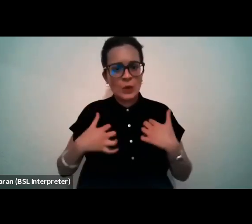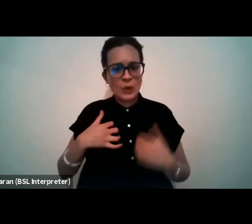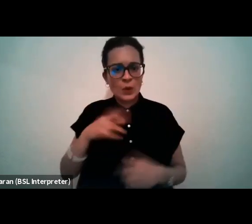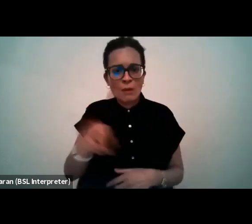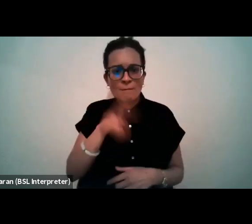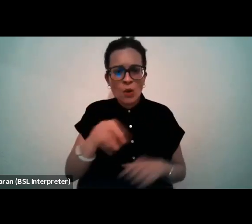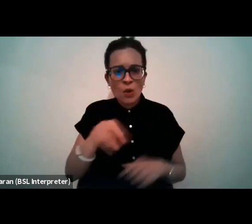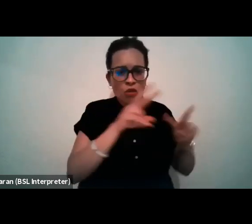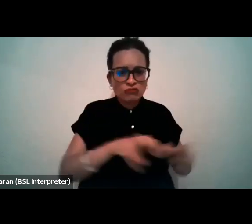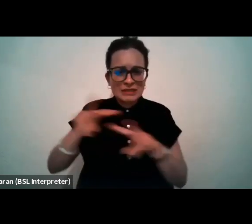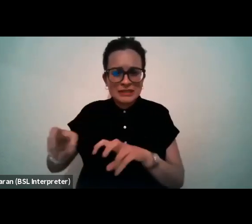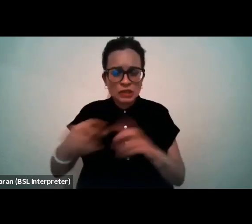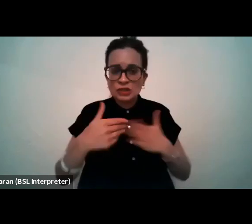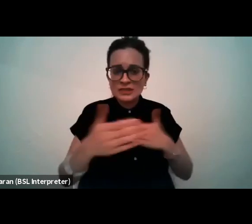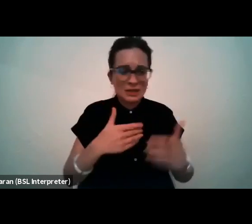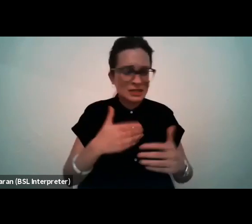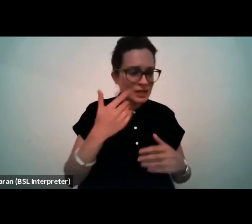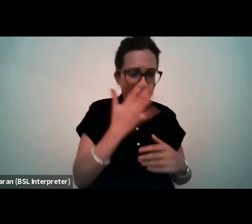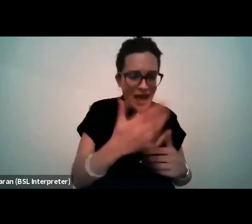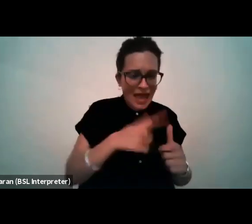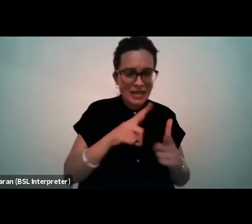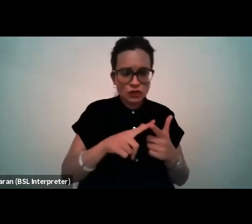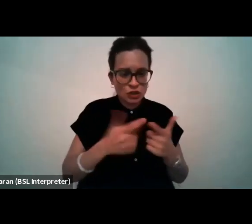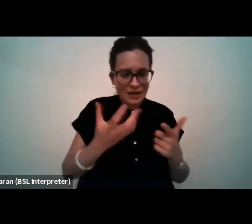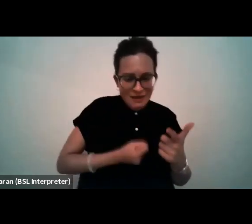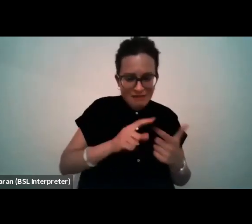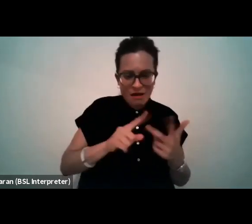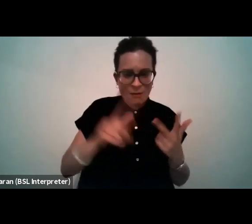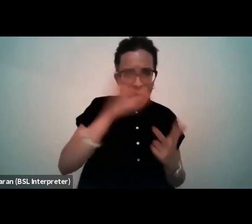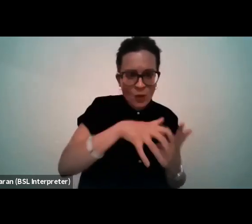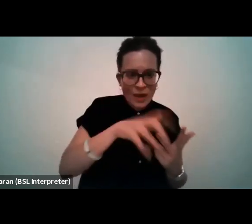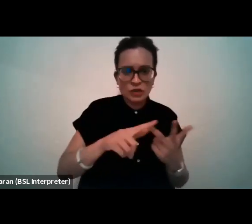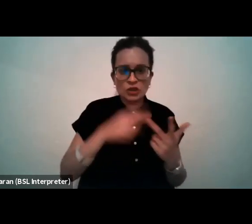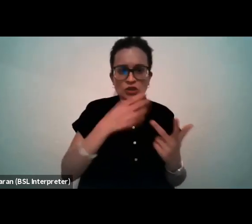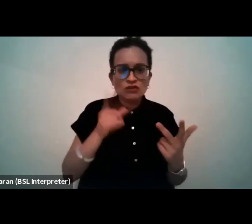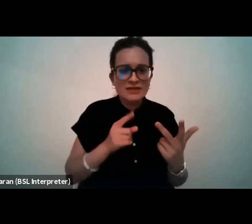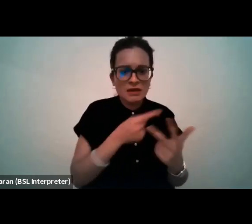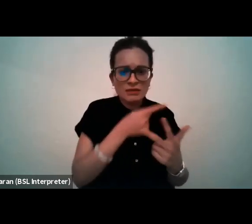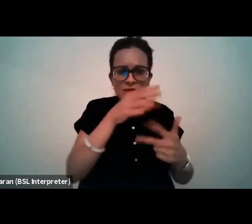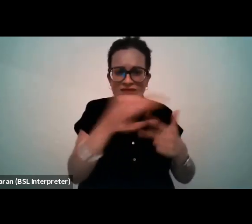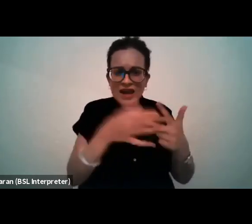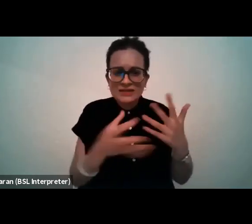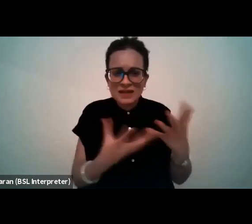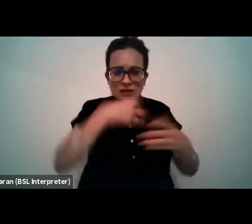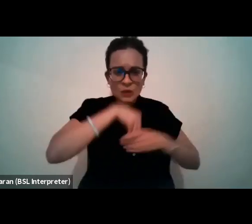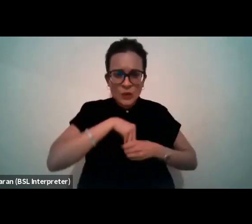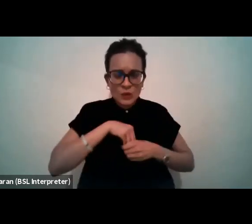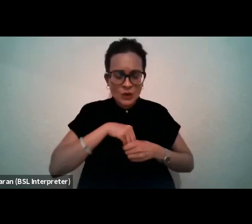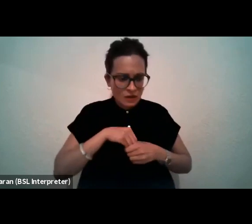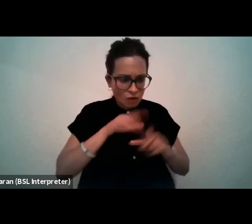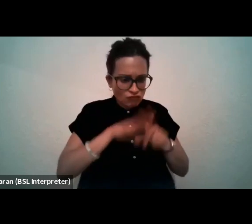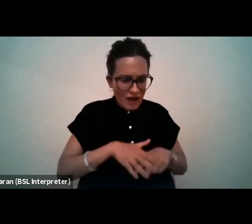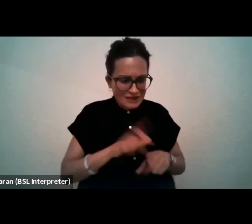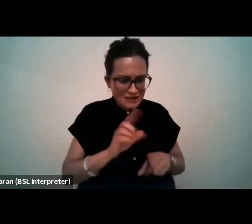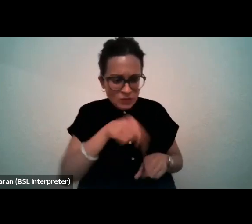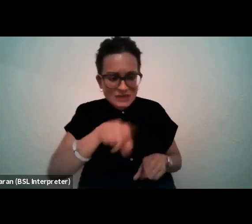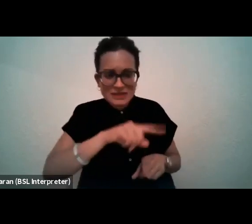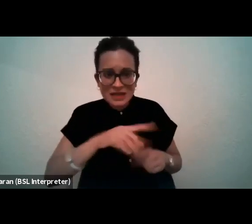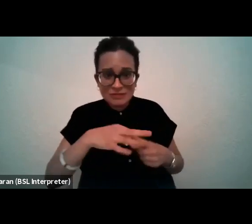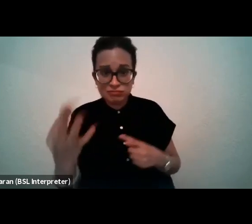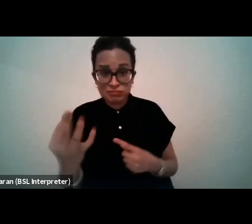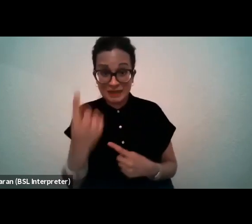when age, gender, income, location, and other factors are taken into account, race is a factor in of